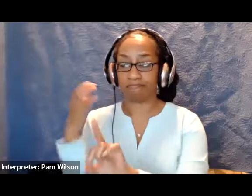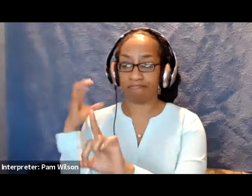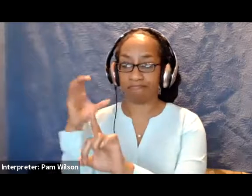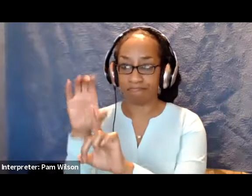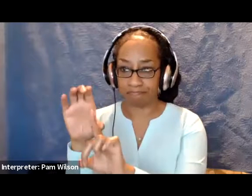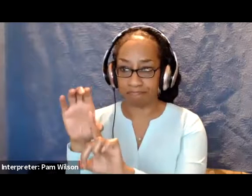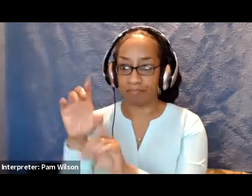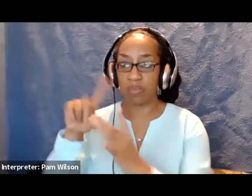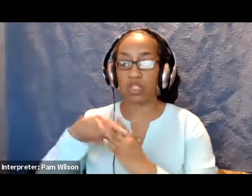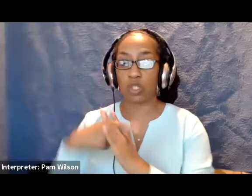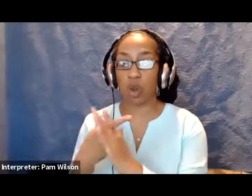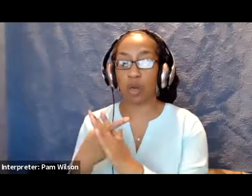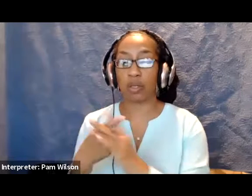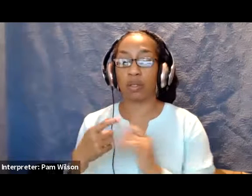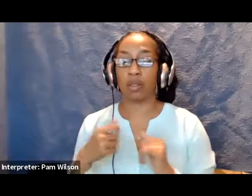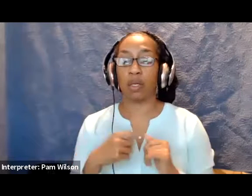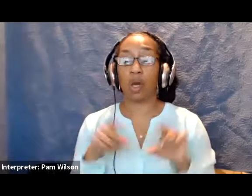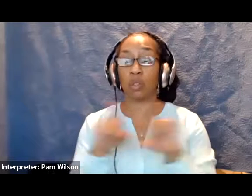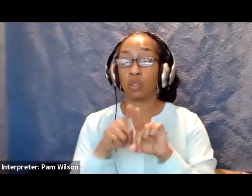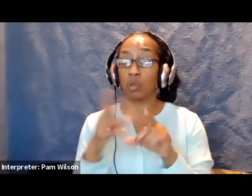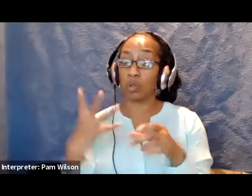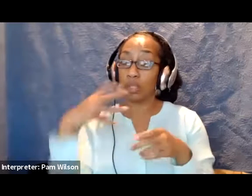of including an interpreter,